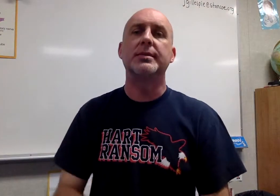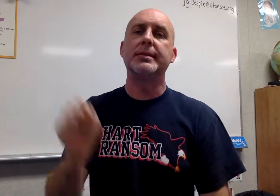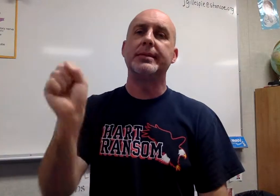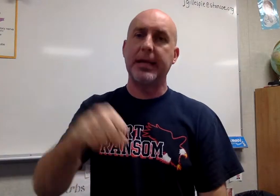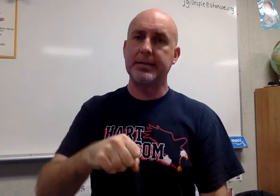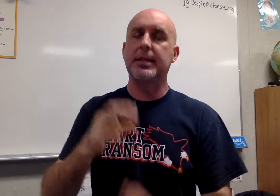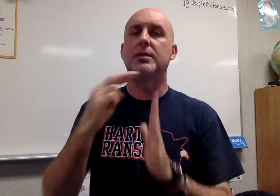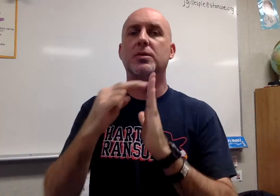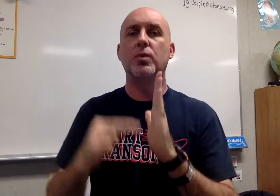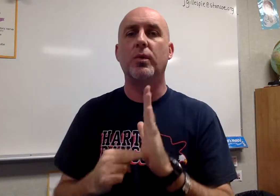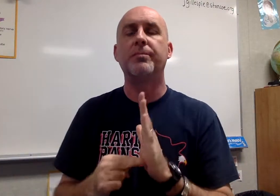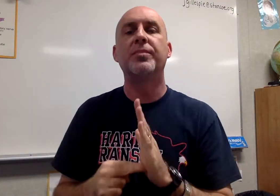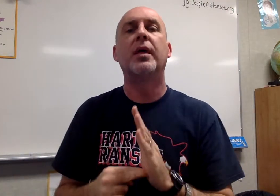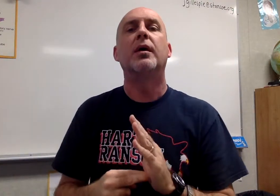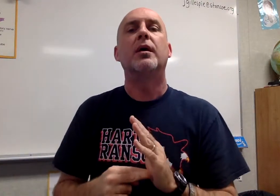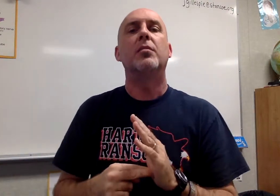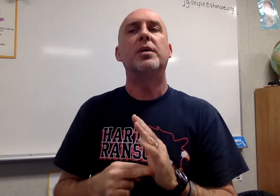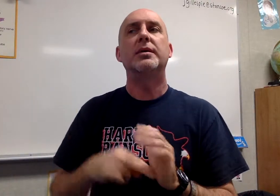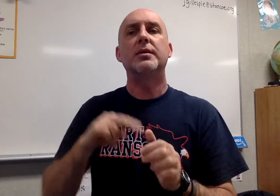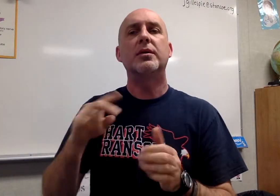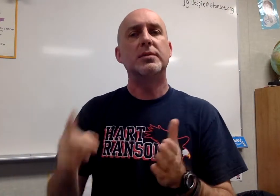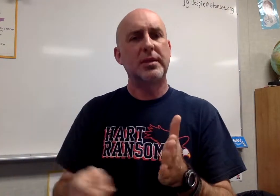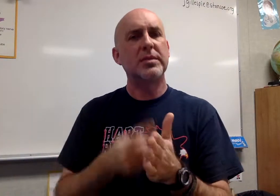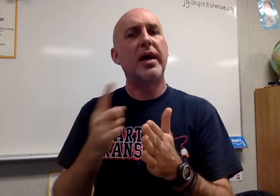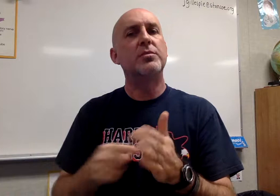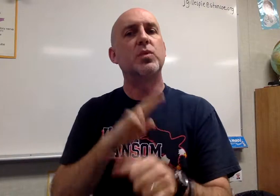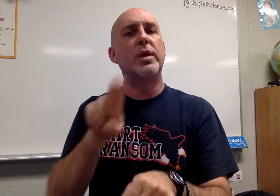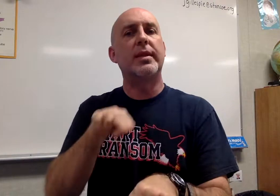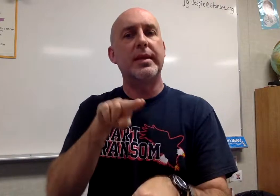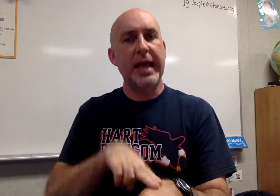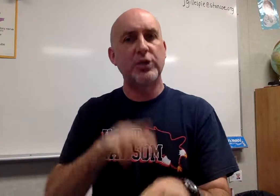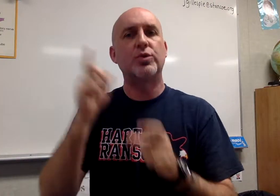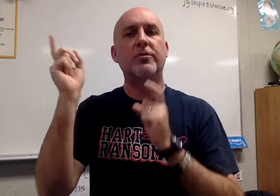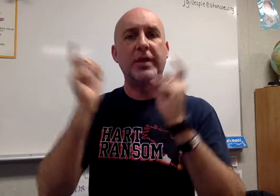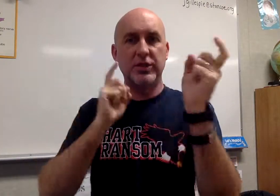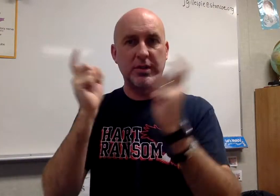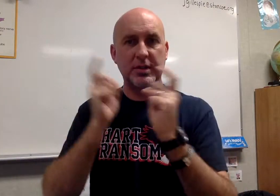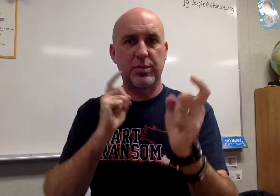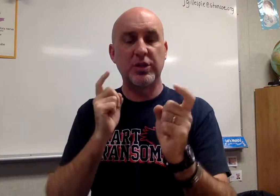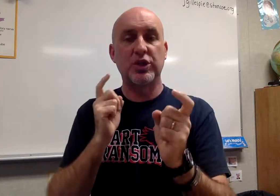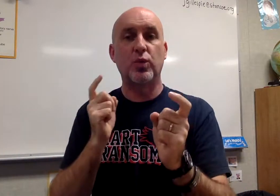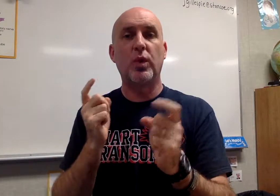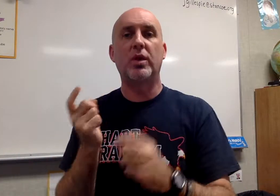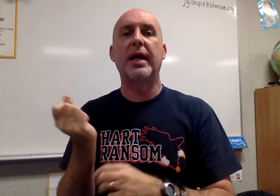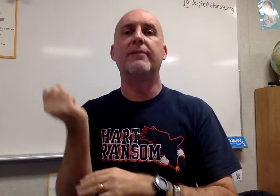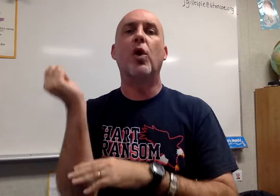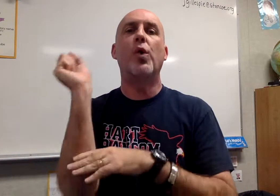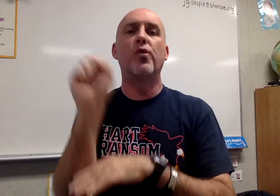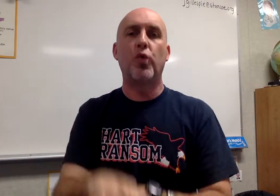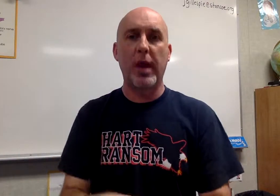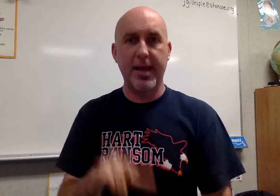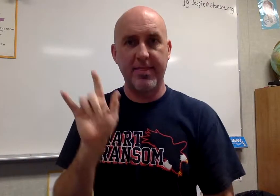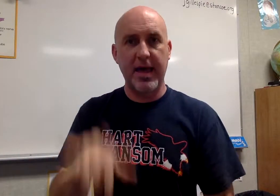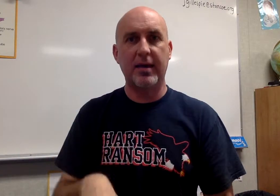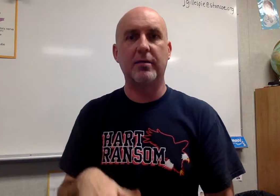and yes, that is the rule. But there are some times when the natural facial expression will kind of override that. It'll